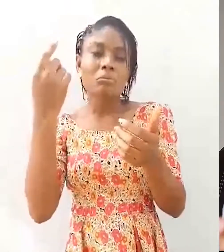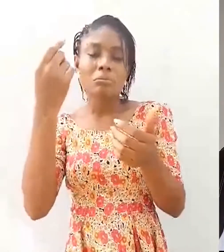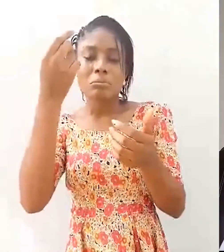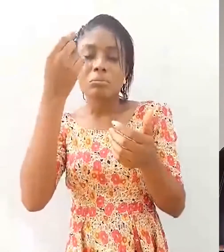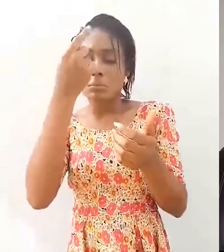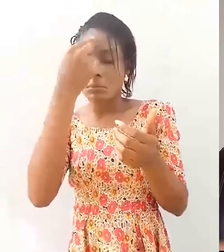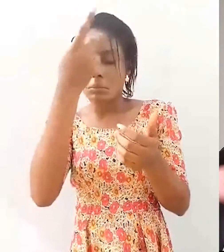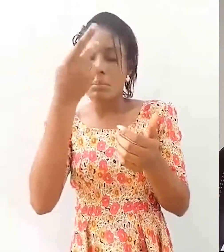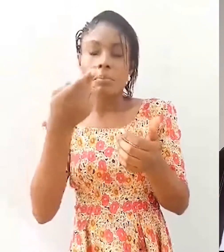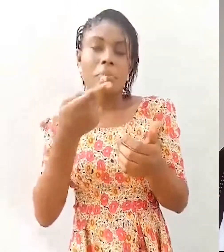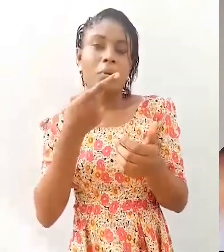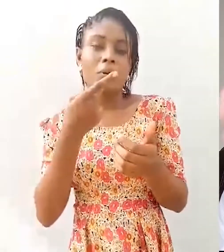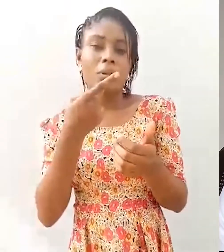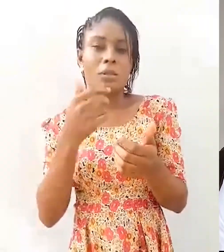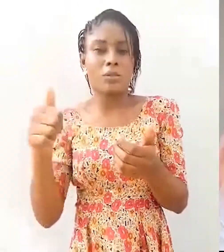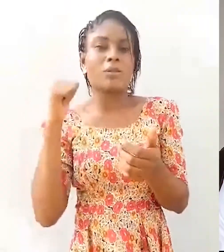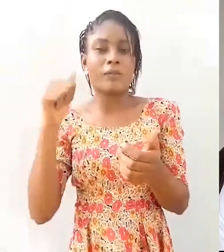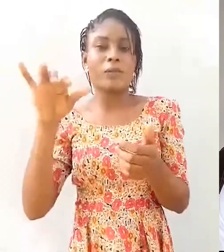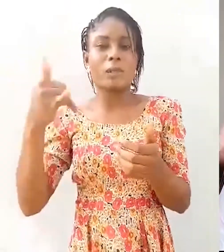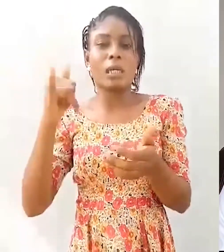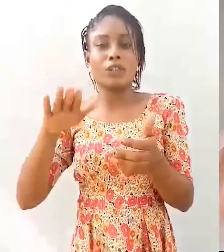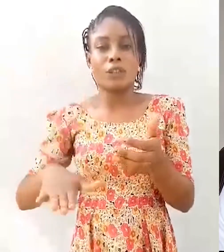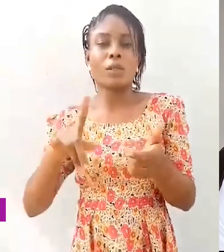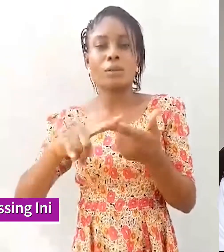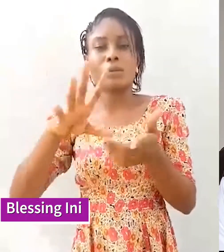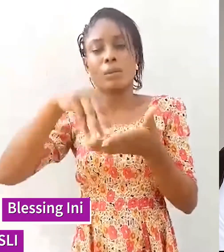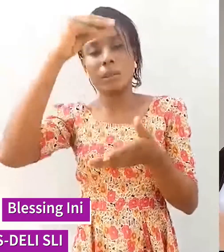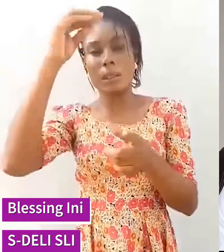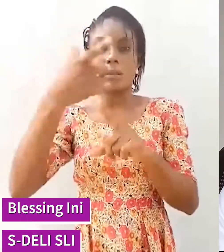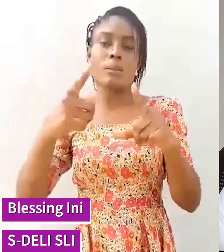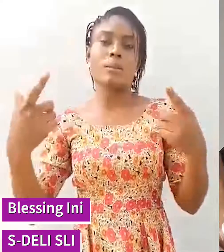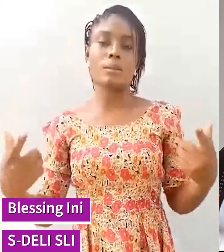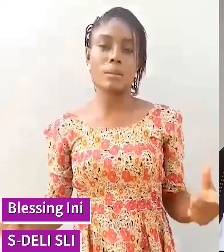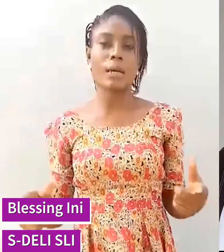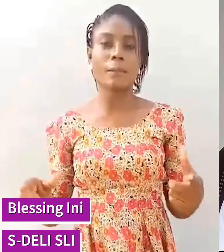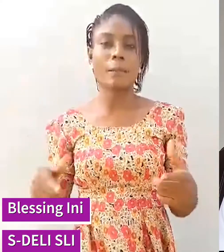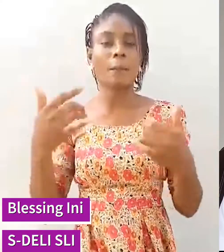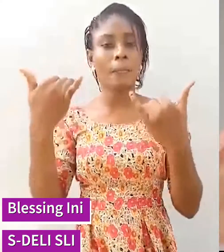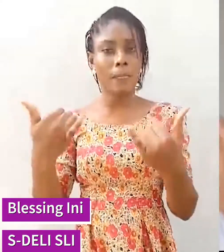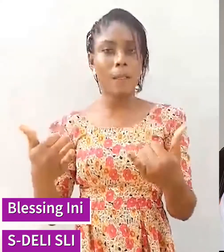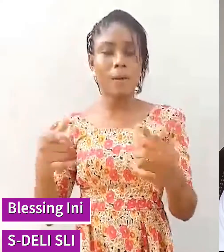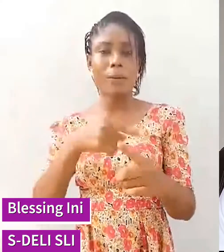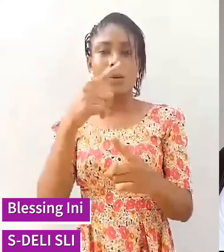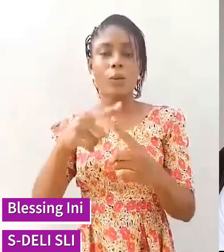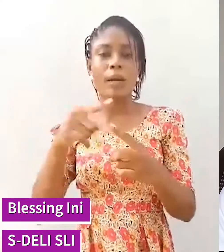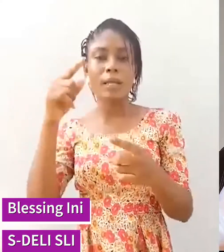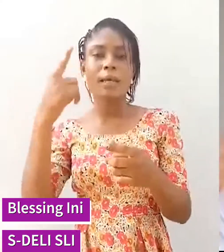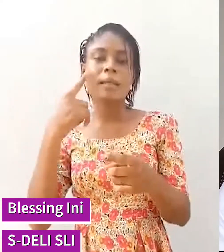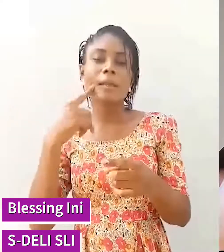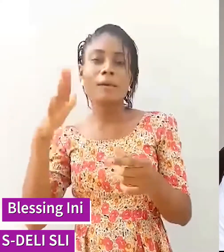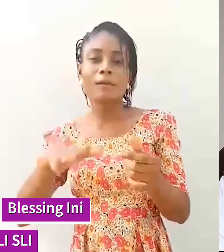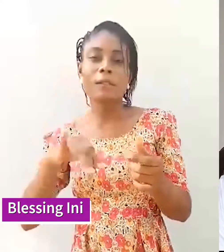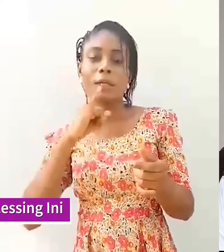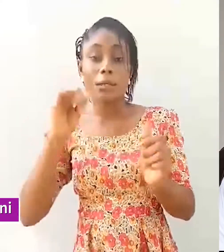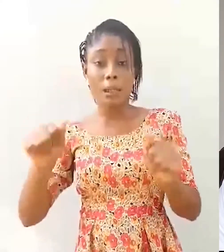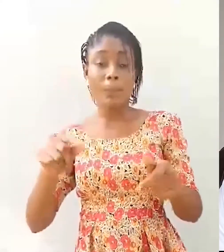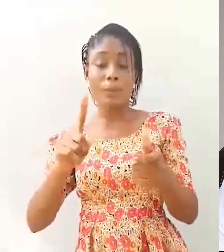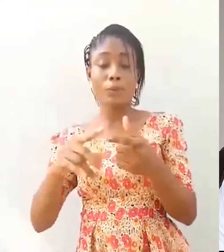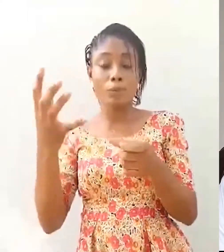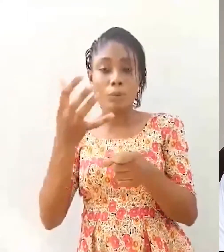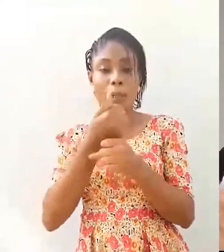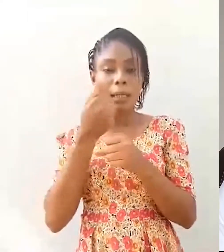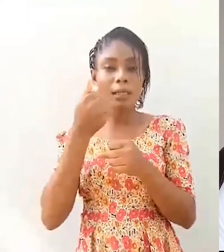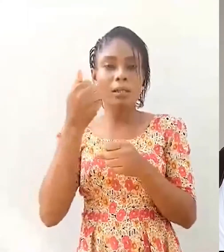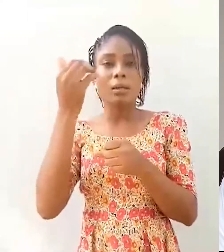Now, the deaf child is capable of developing cognitive skills like a hearing child when introduced to early language